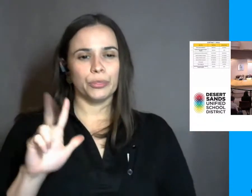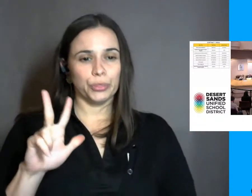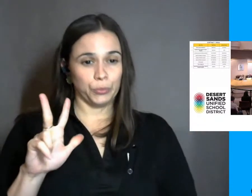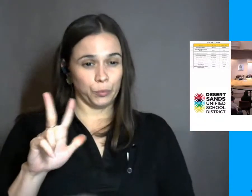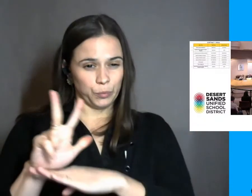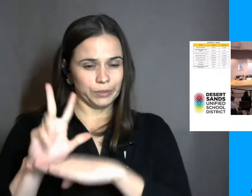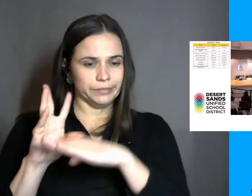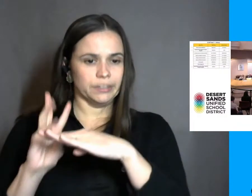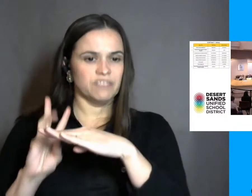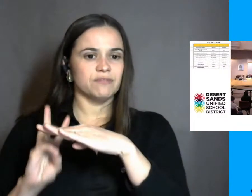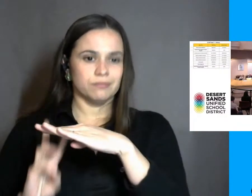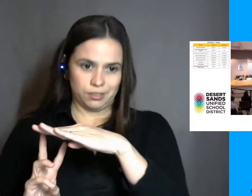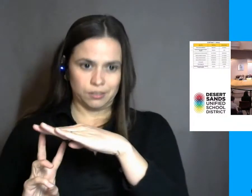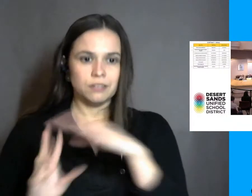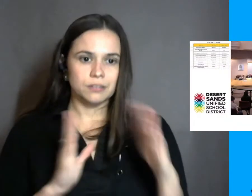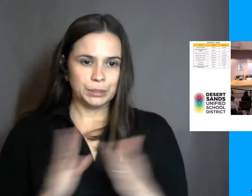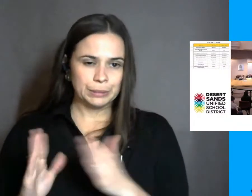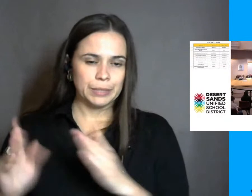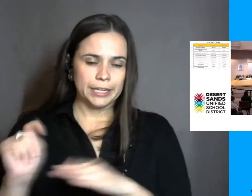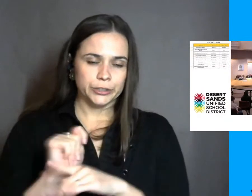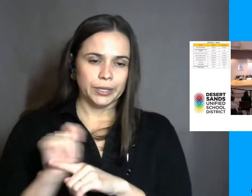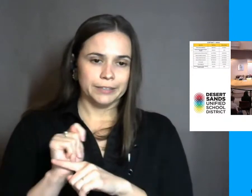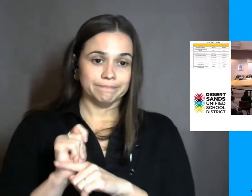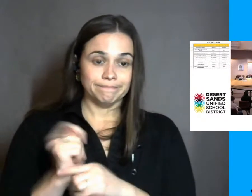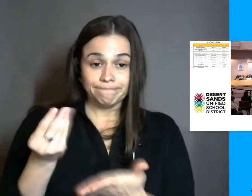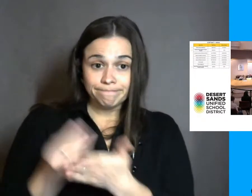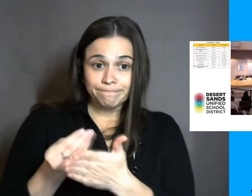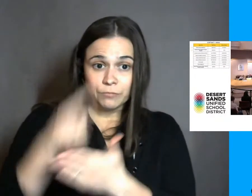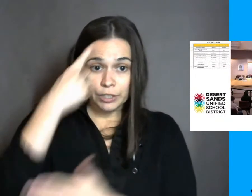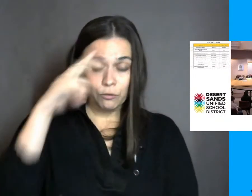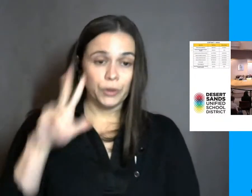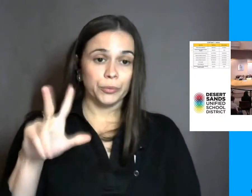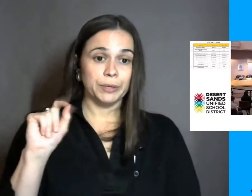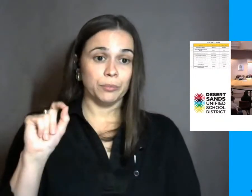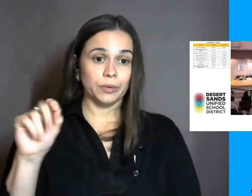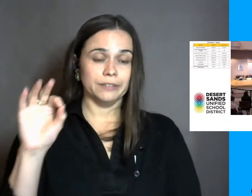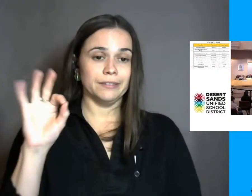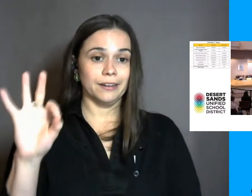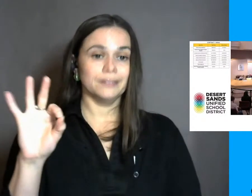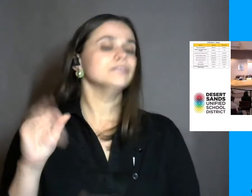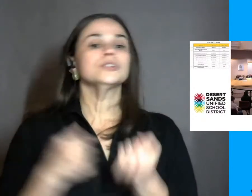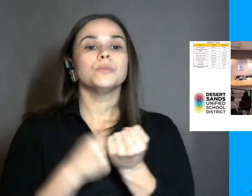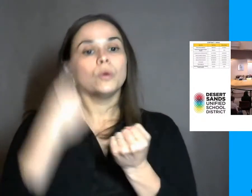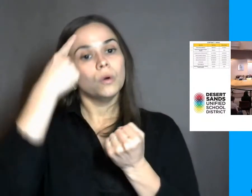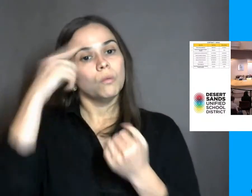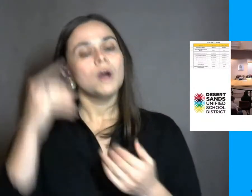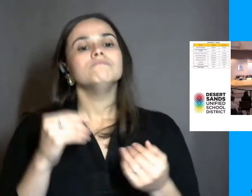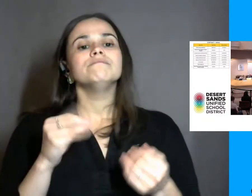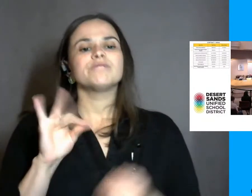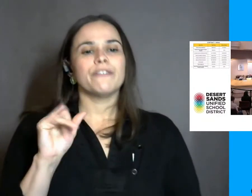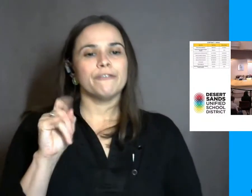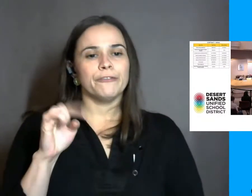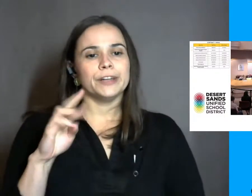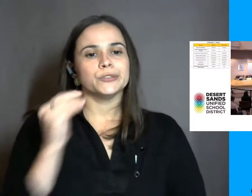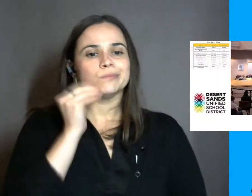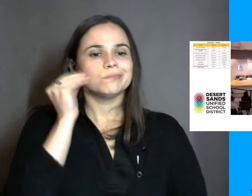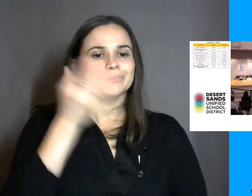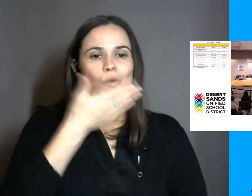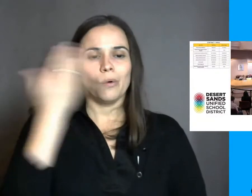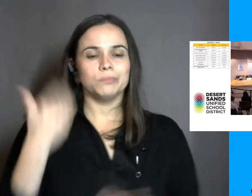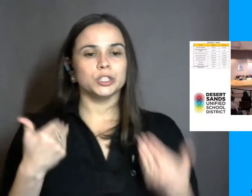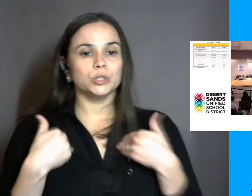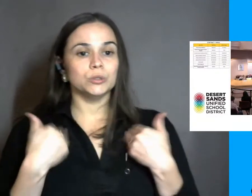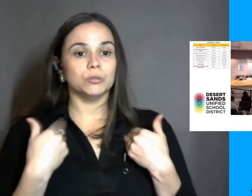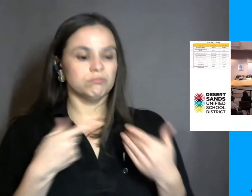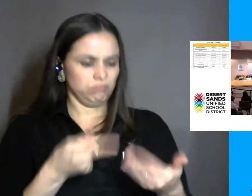trainings. The funding for 3.9 supports the needs of foster and homeless youth is typically spent on items such